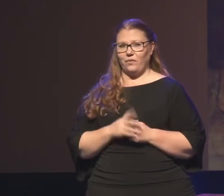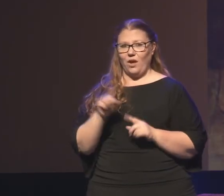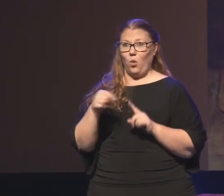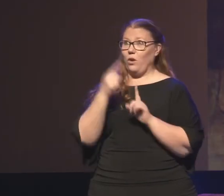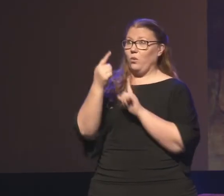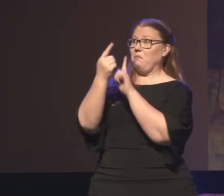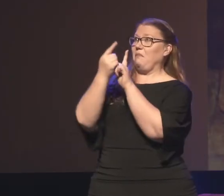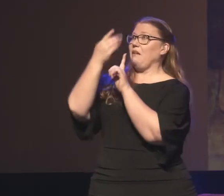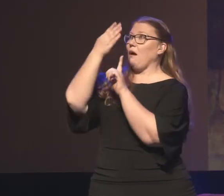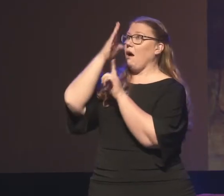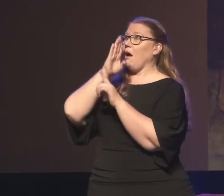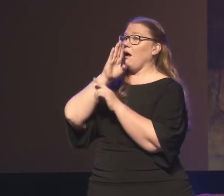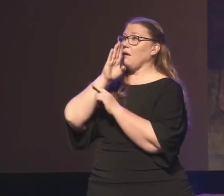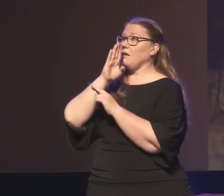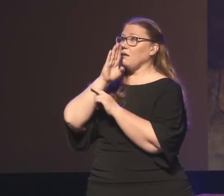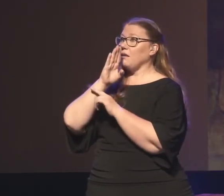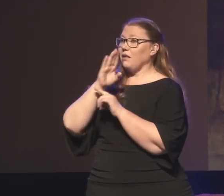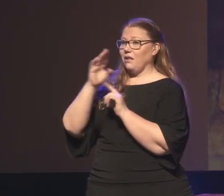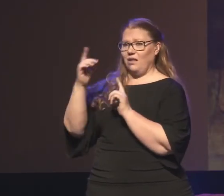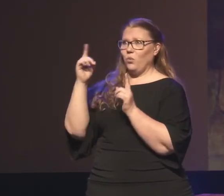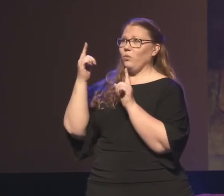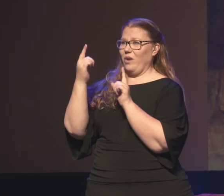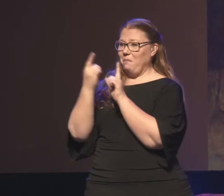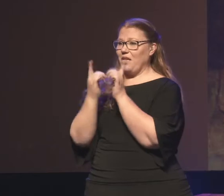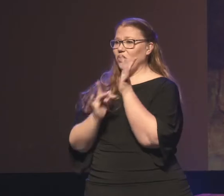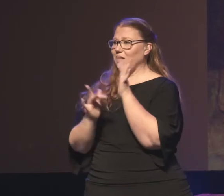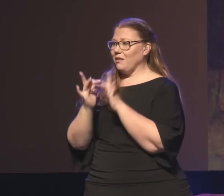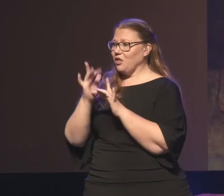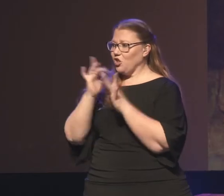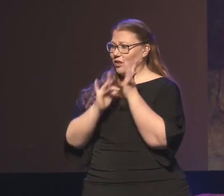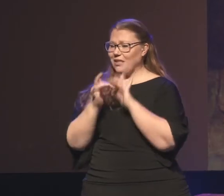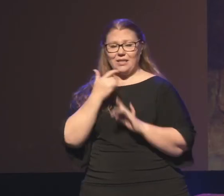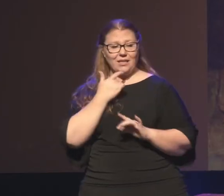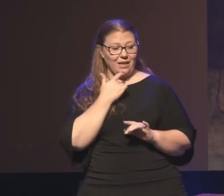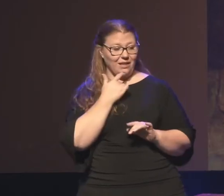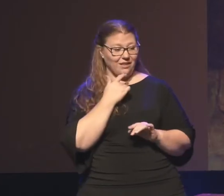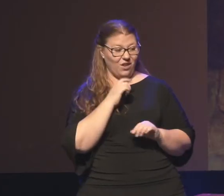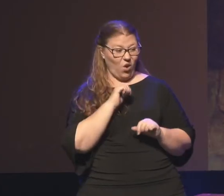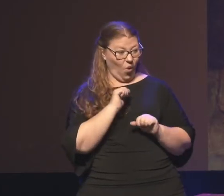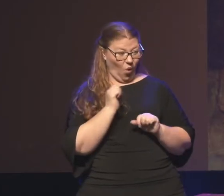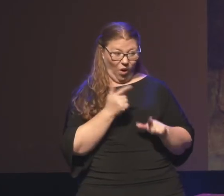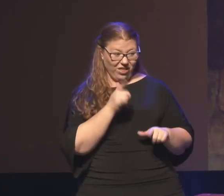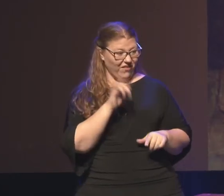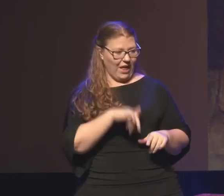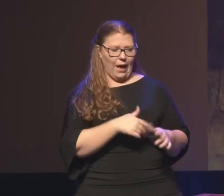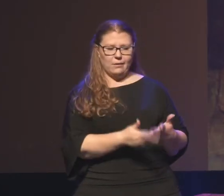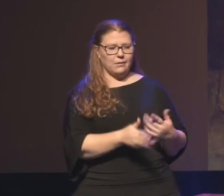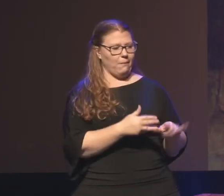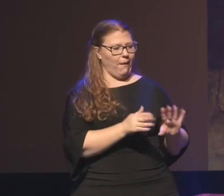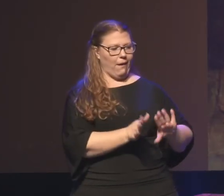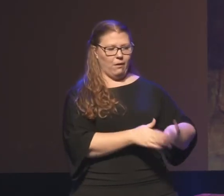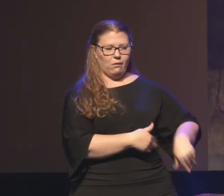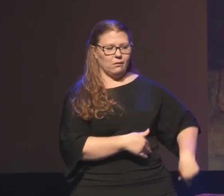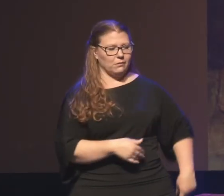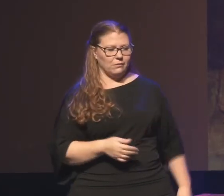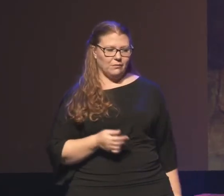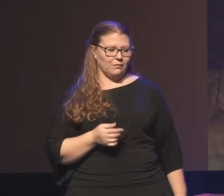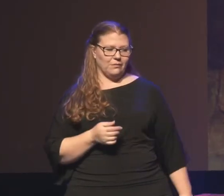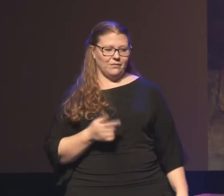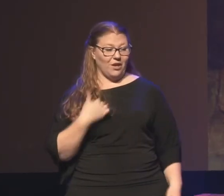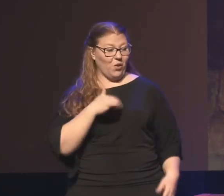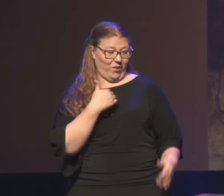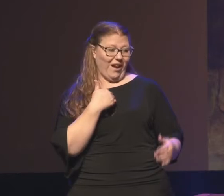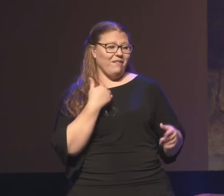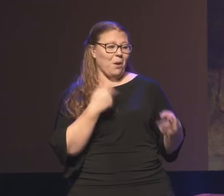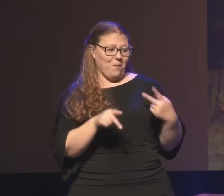God, we meet Jesus, he says to us, all that doesn't matter. We're having a